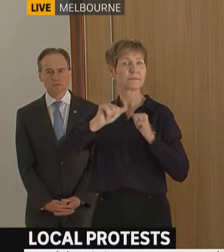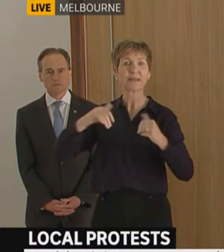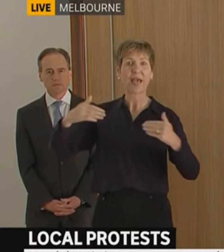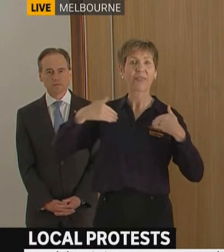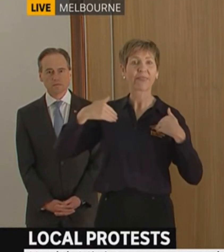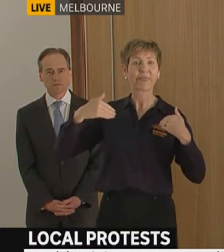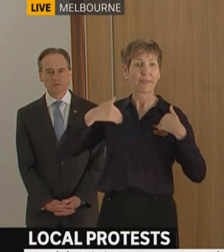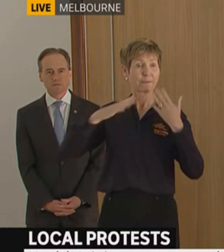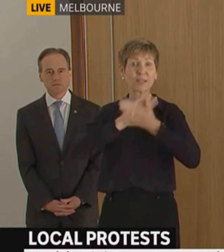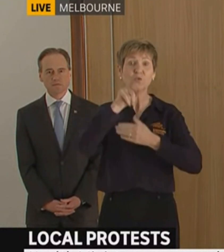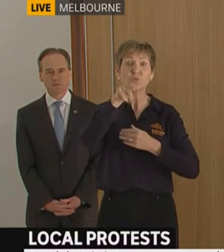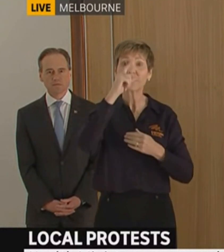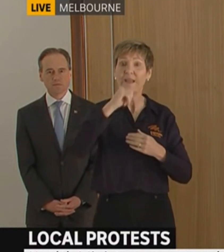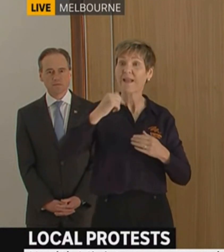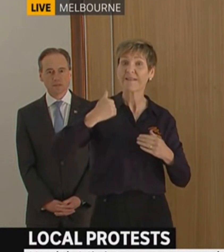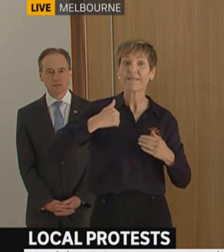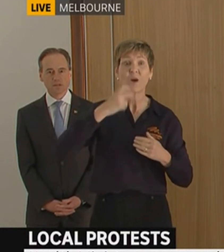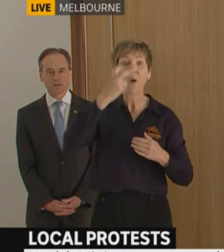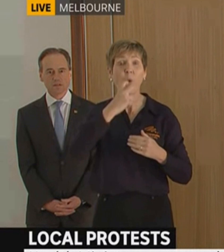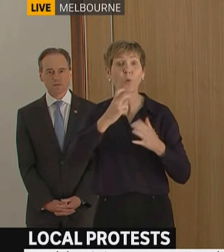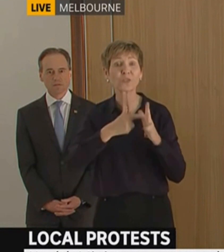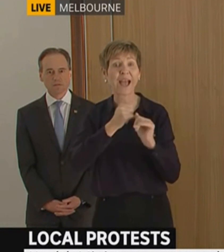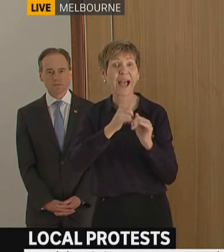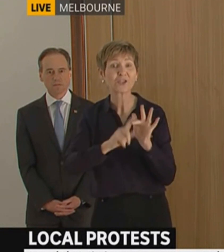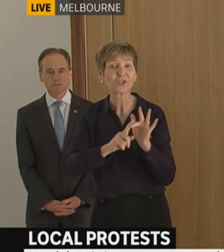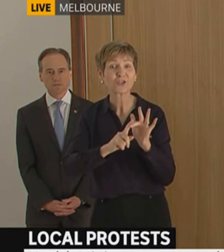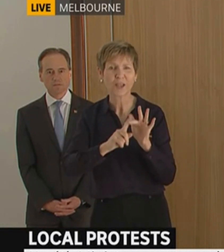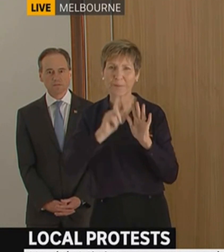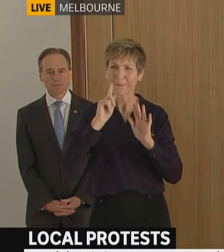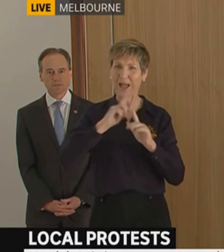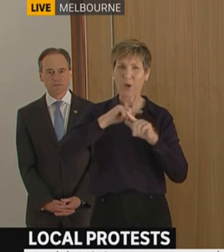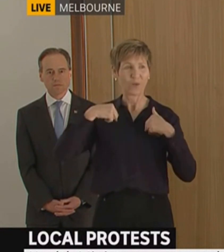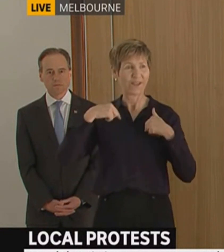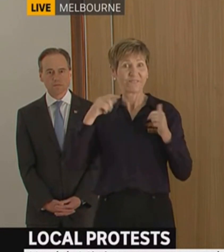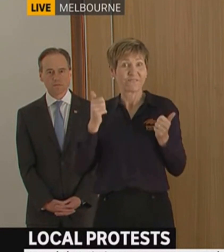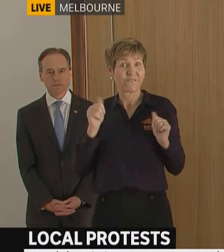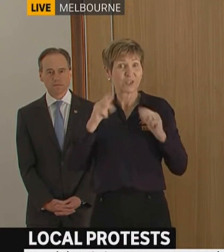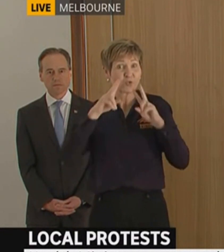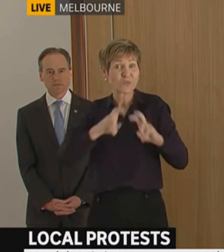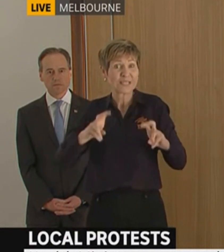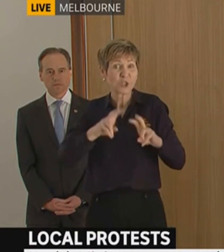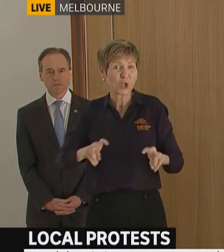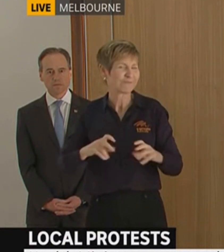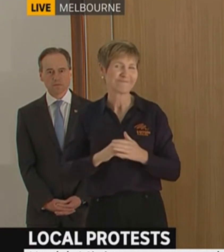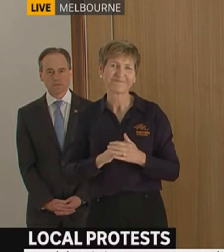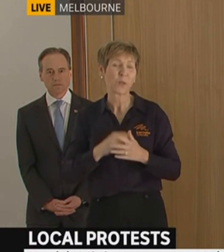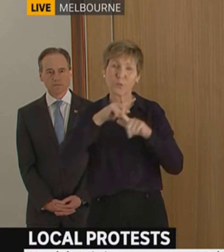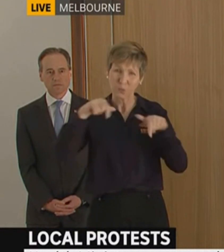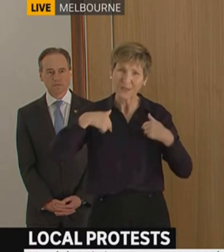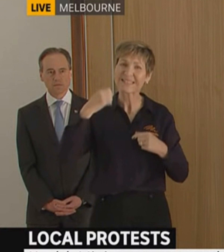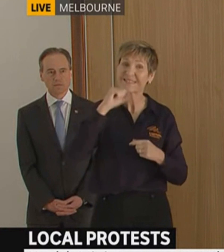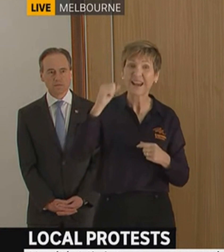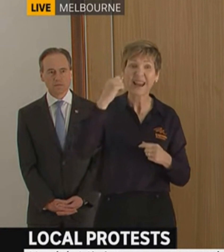and life expectancy. But it's a job that's far from done. today and each and every day we still